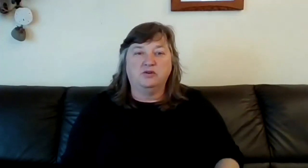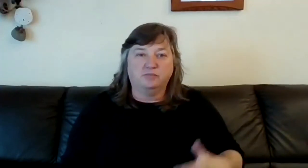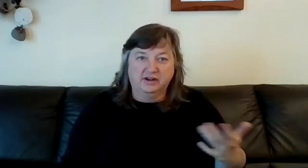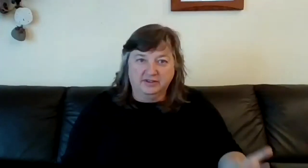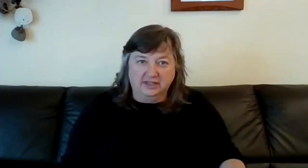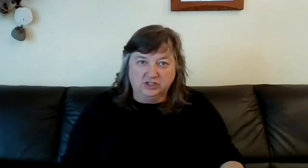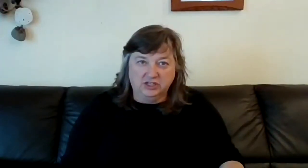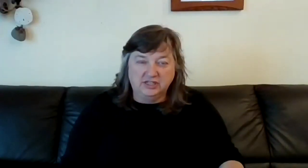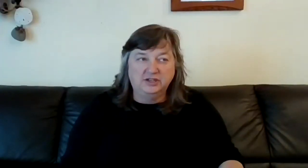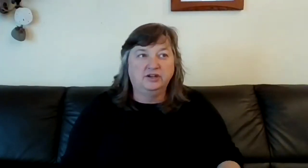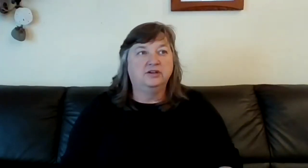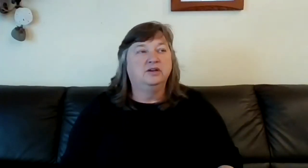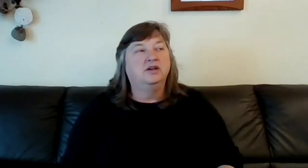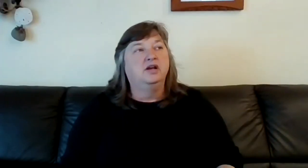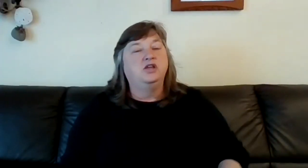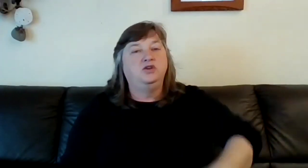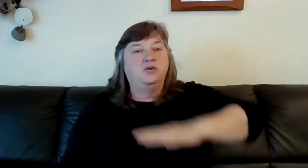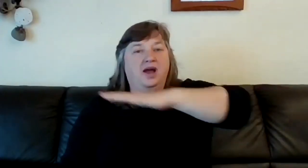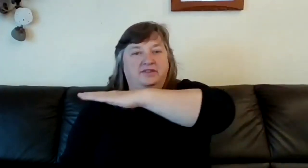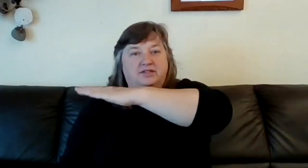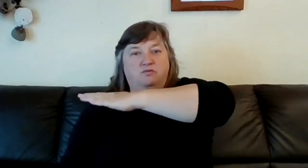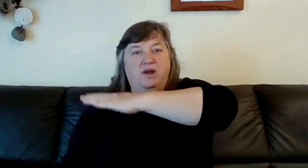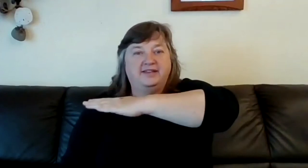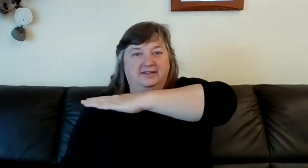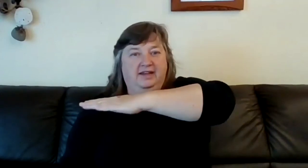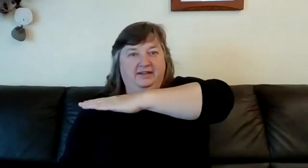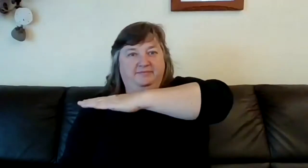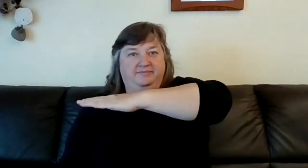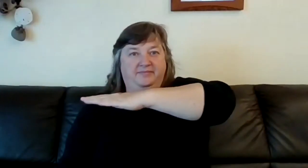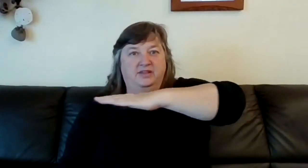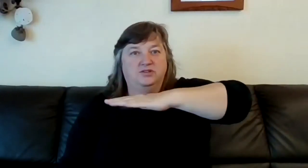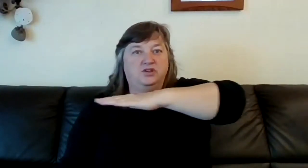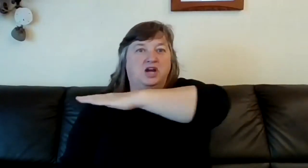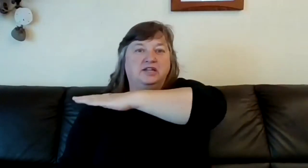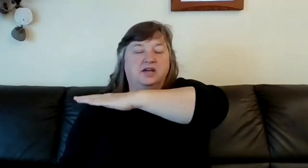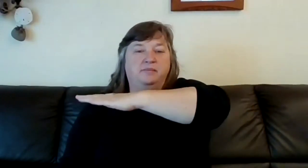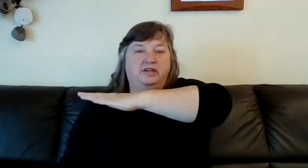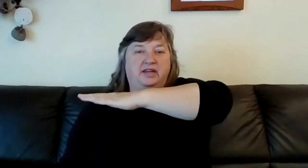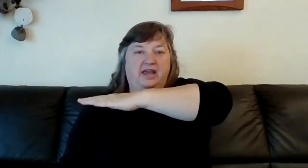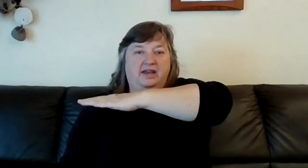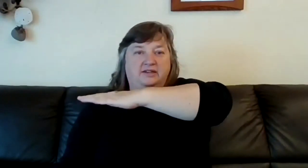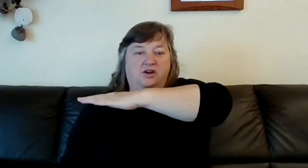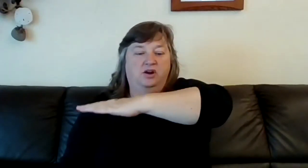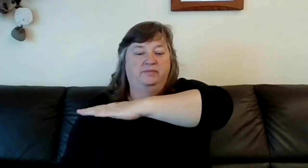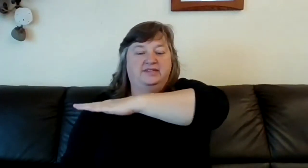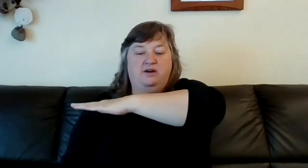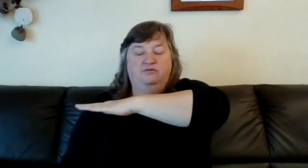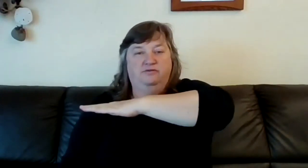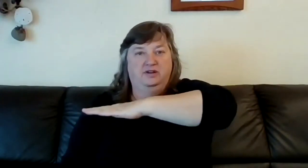with breakfast, lunch, and dinner, you have this horizon line. So your non-dominant hand arm is out in front of